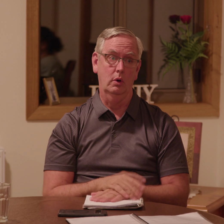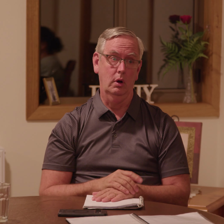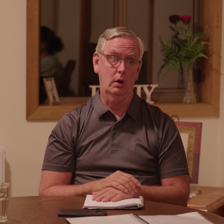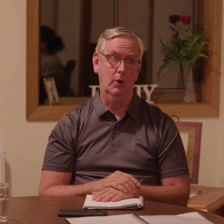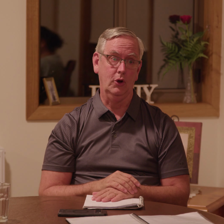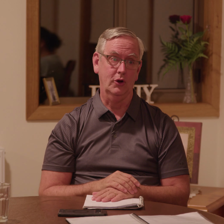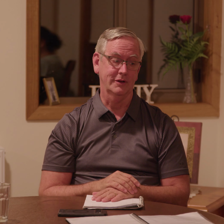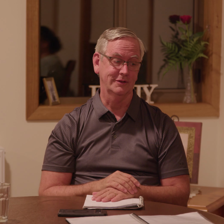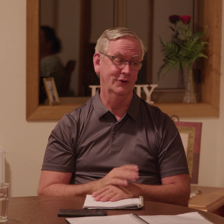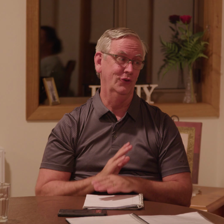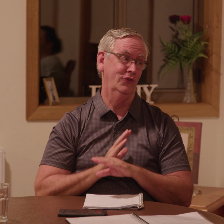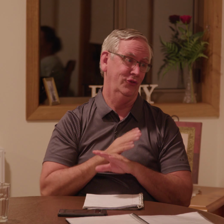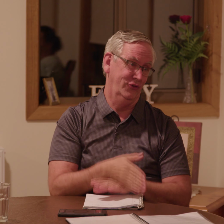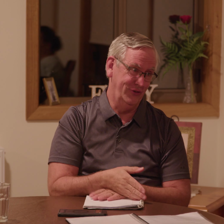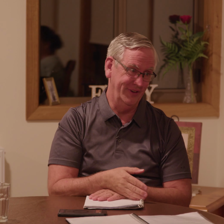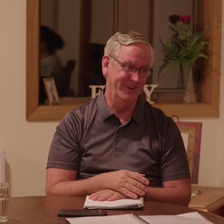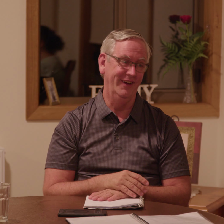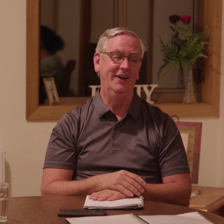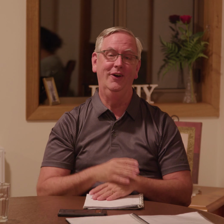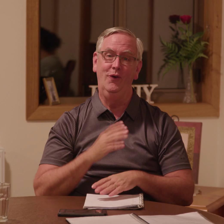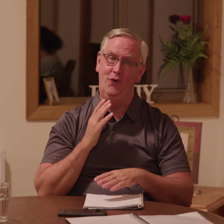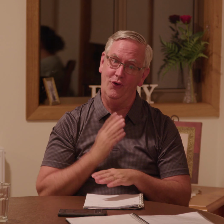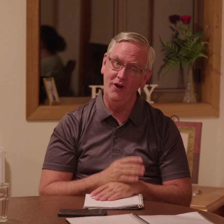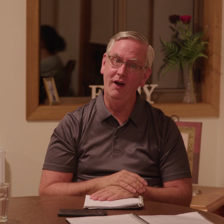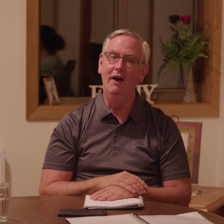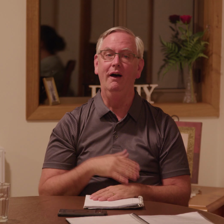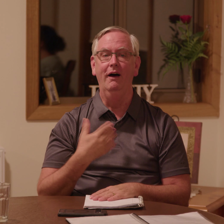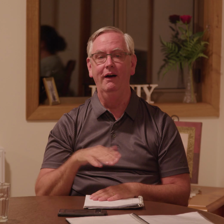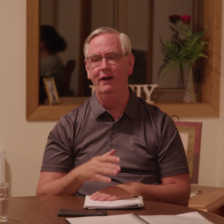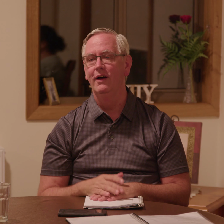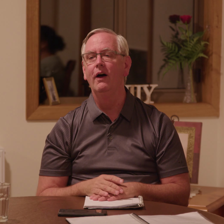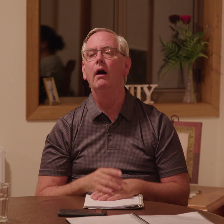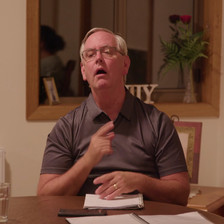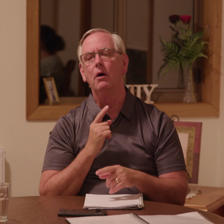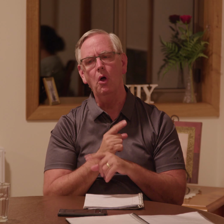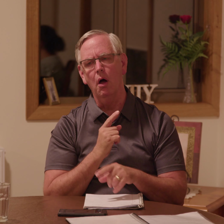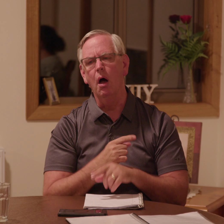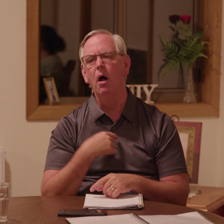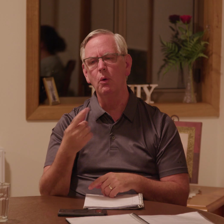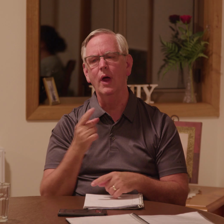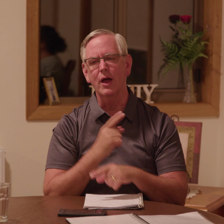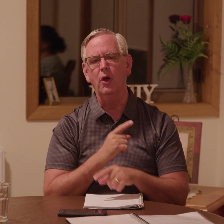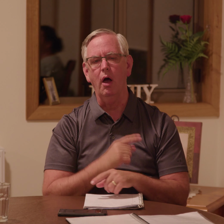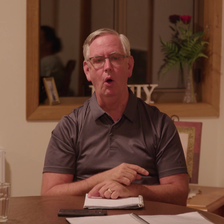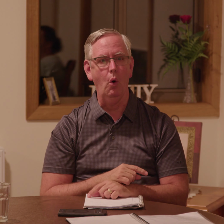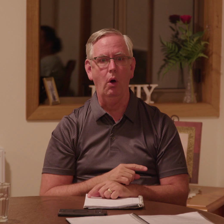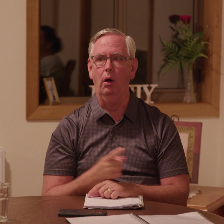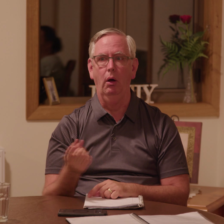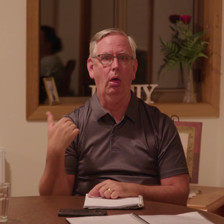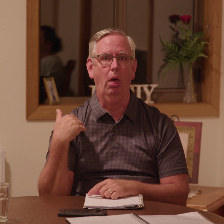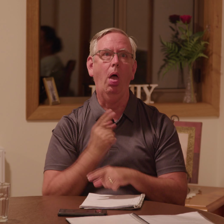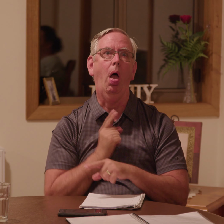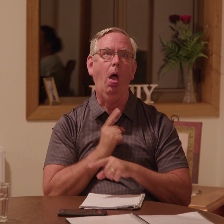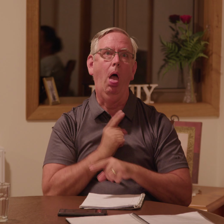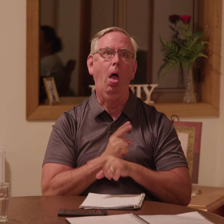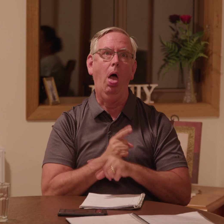and worked. My goodness, that was a hard day. Worked and worked and worked. We had a talk. Or we